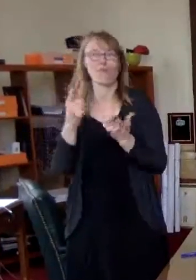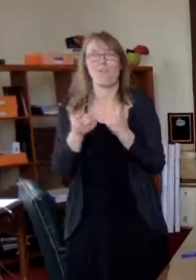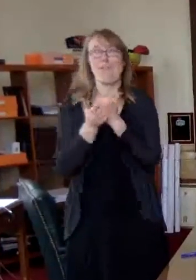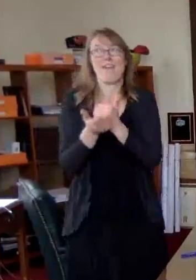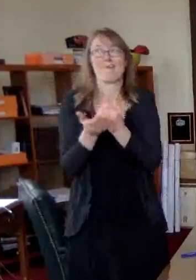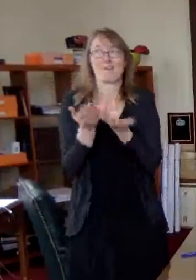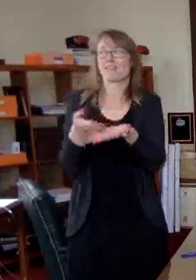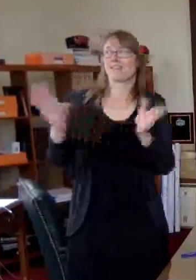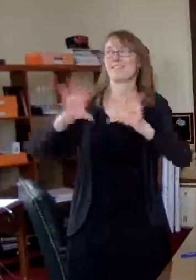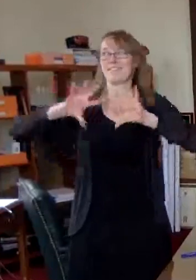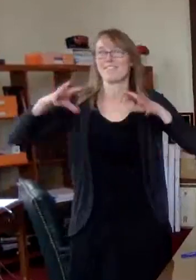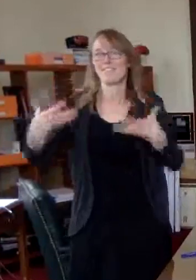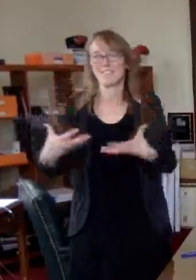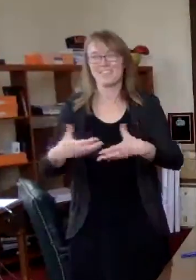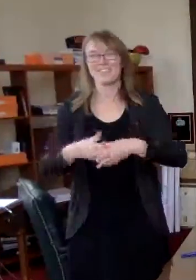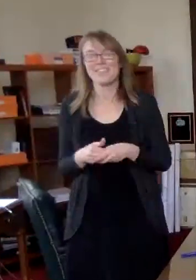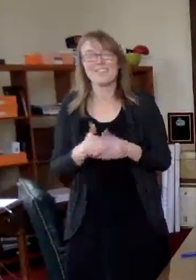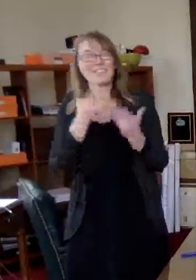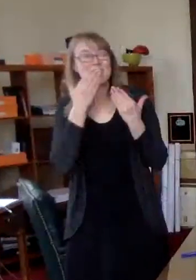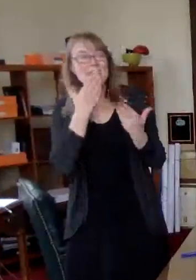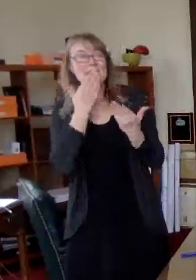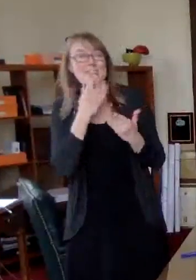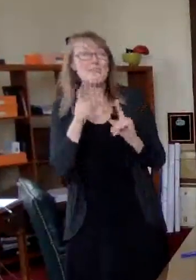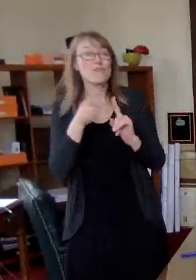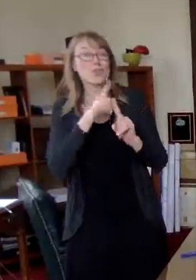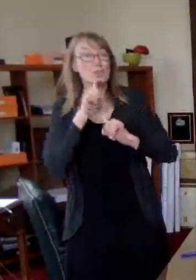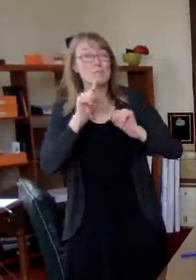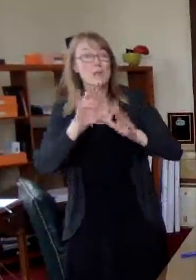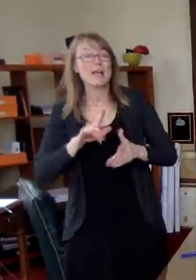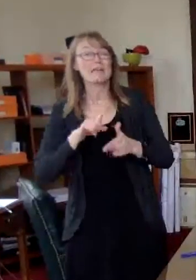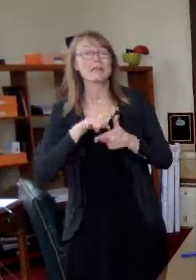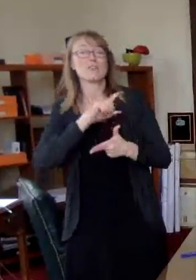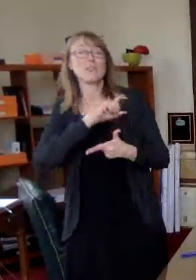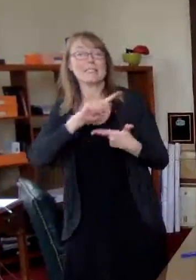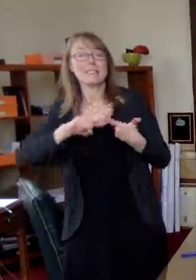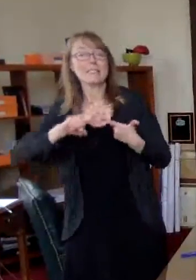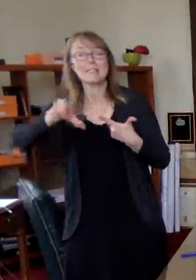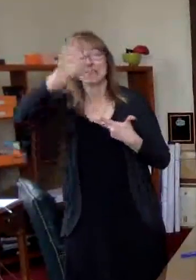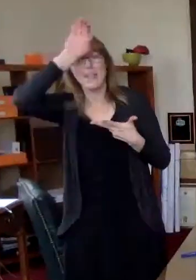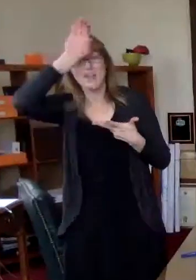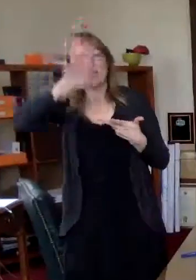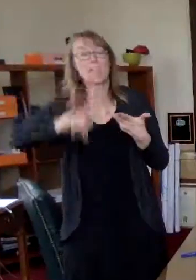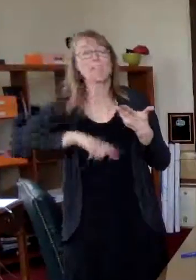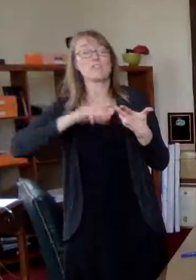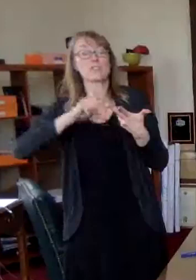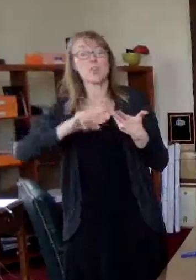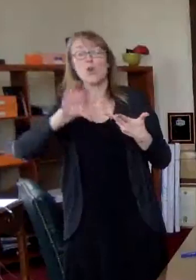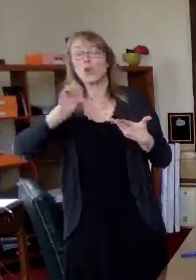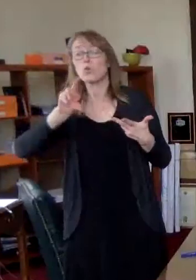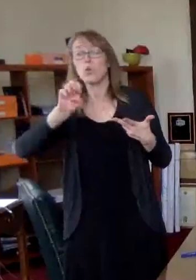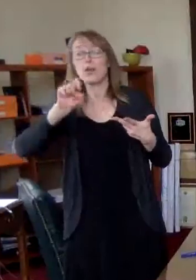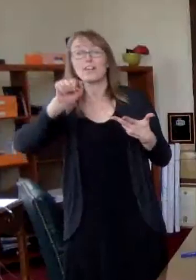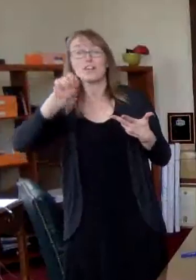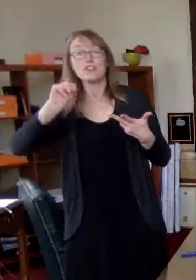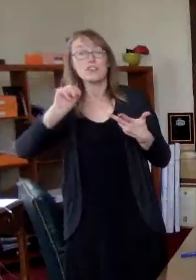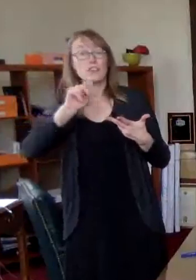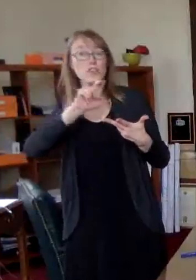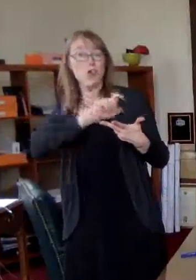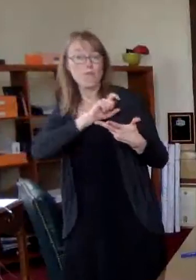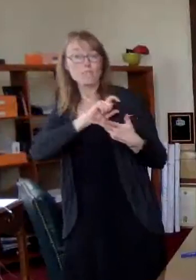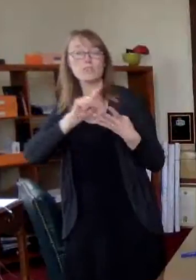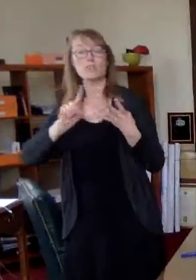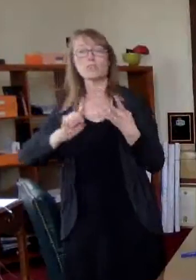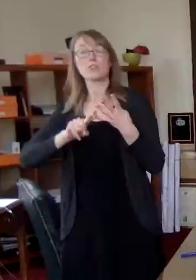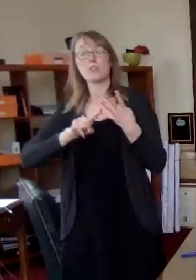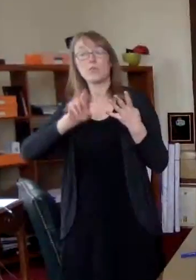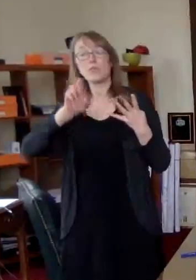first responders. Thank you, police officers. Thank you, firefighters, our corrections officers, our refuse workers,